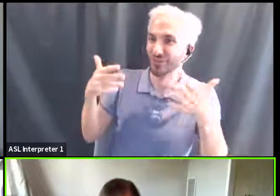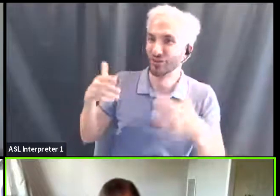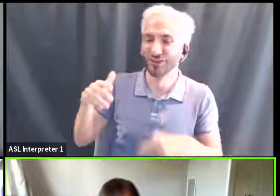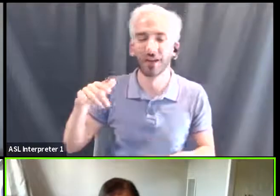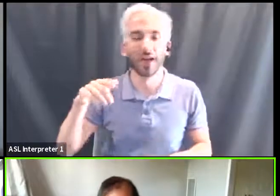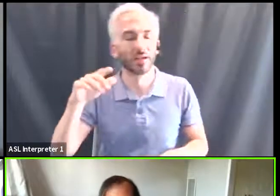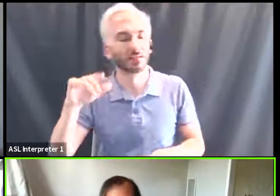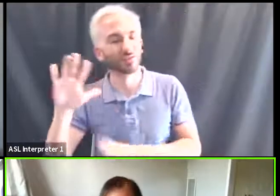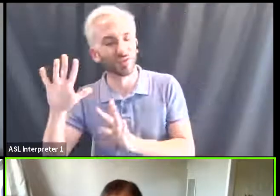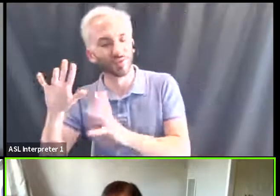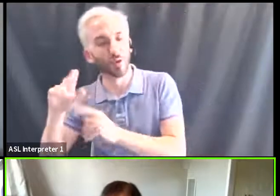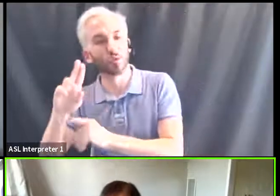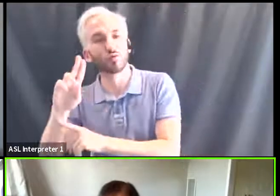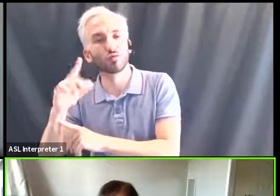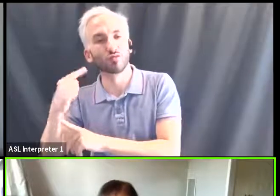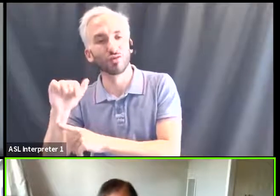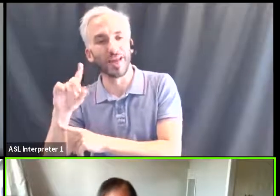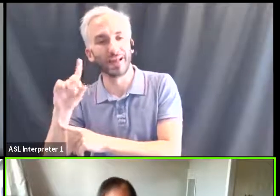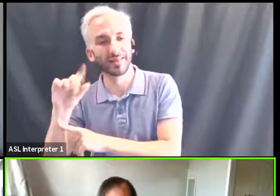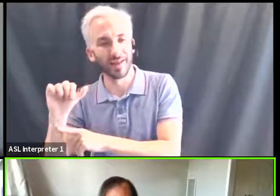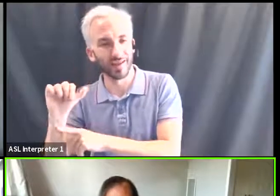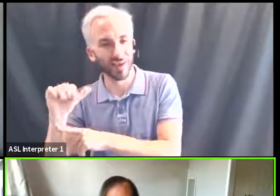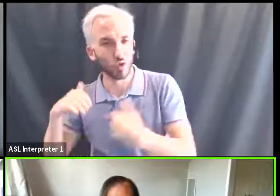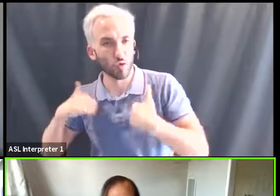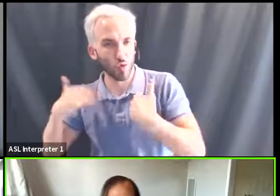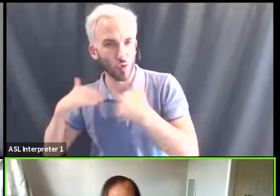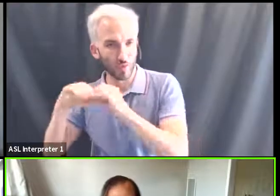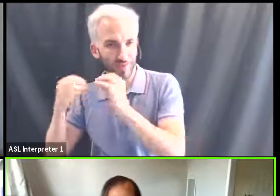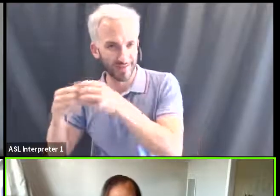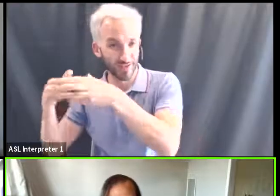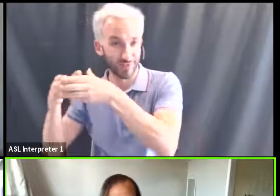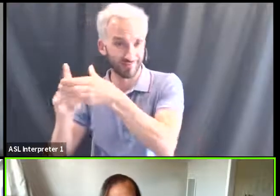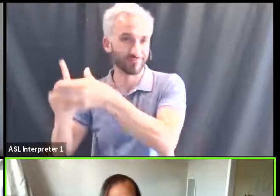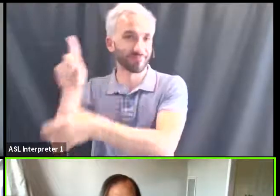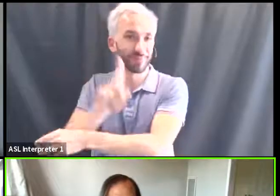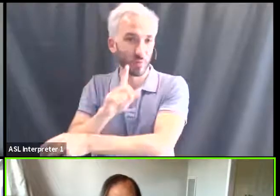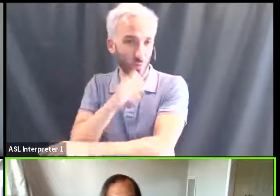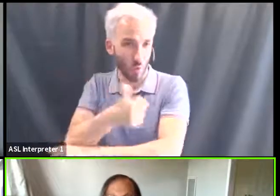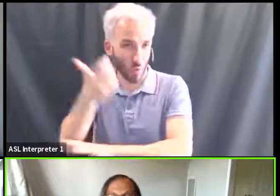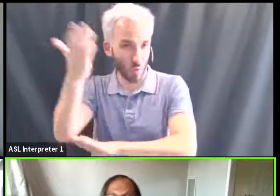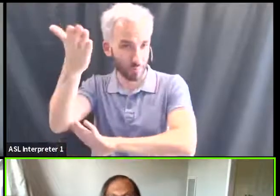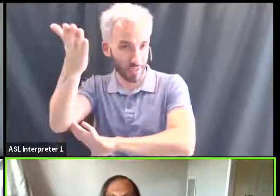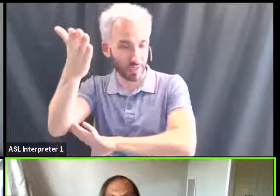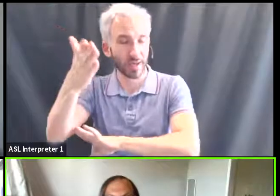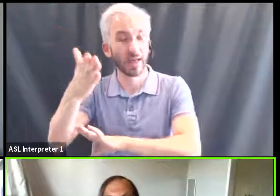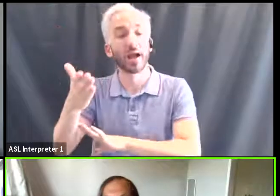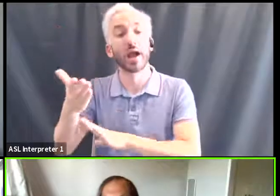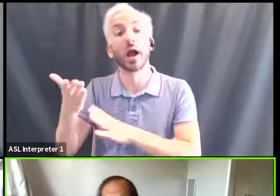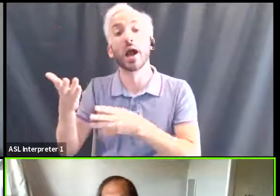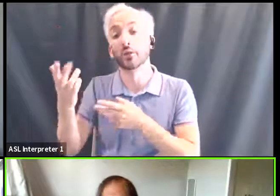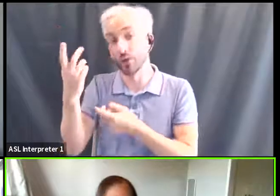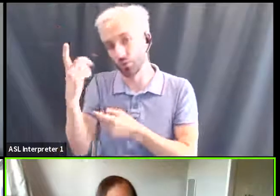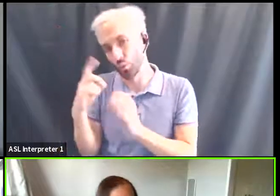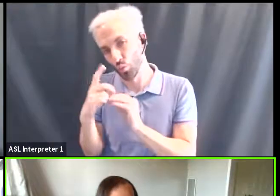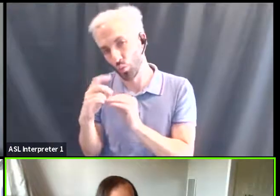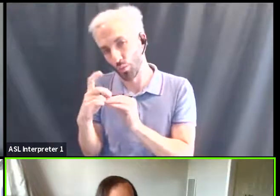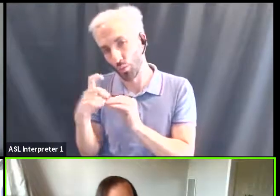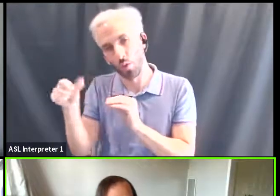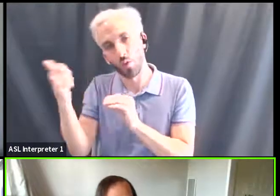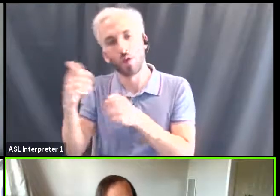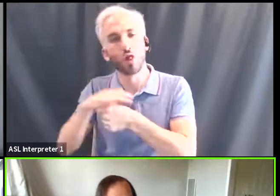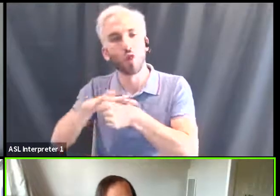Youth organization. And then a local youth organizer as well named Alex Rivers.